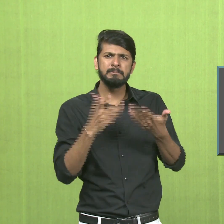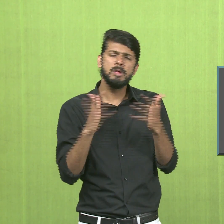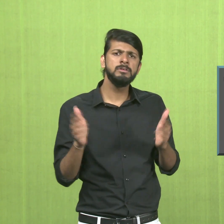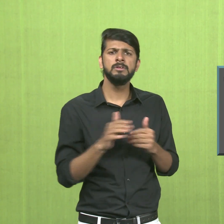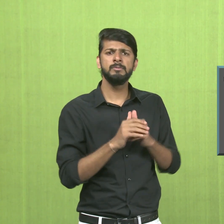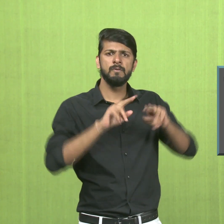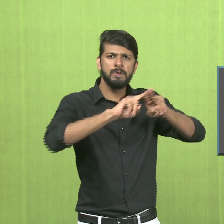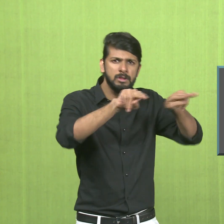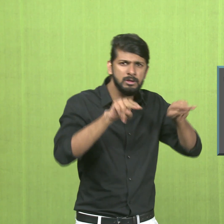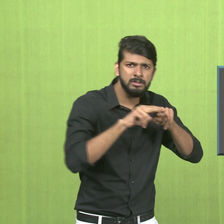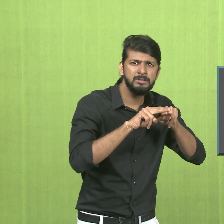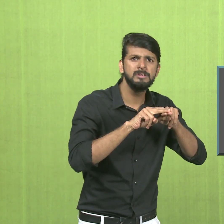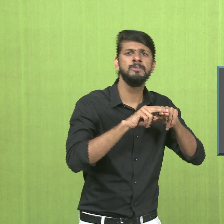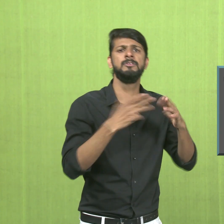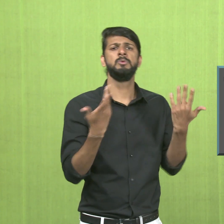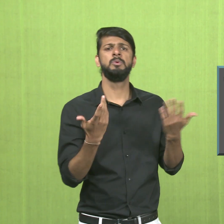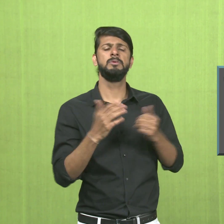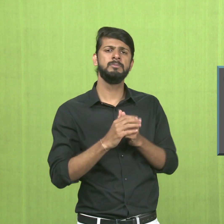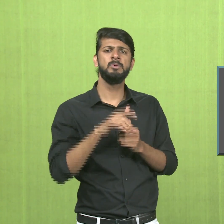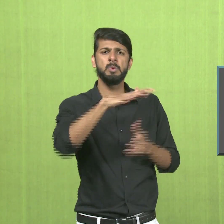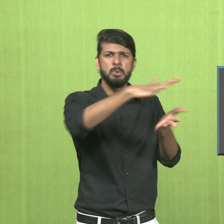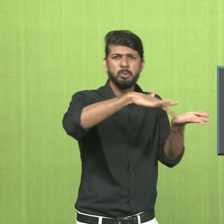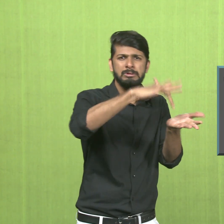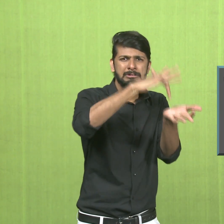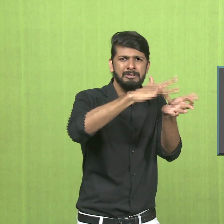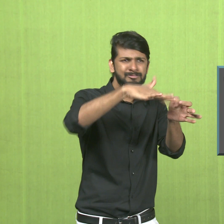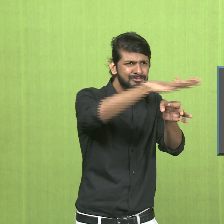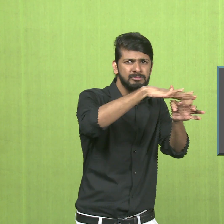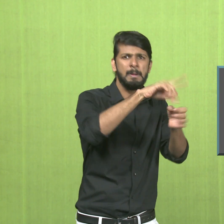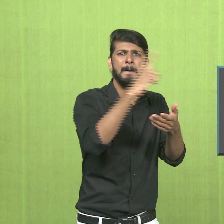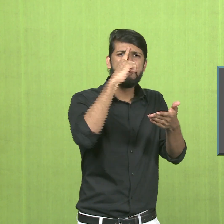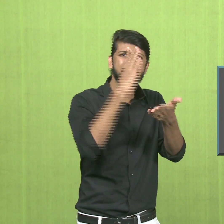The artists depicted family and local deities.